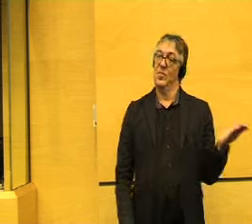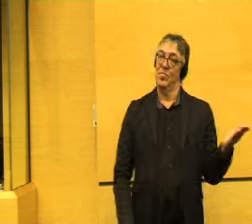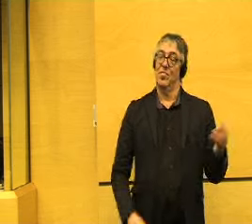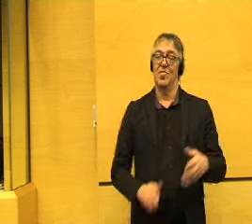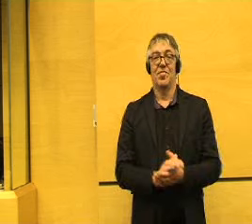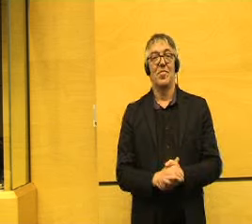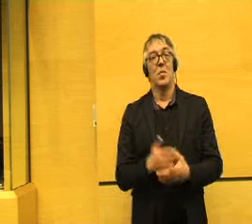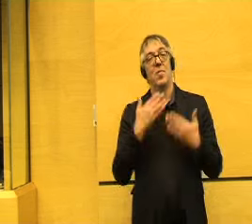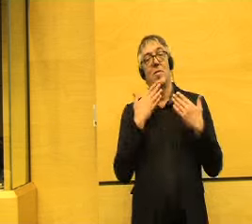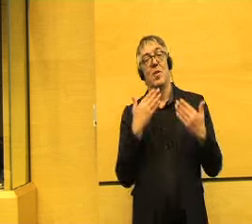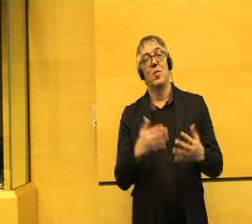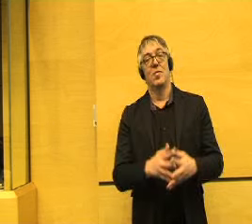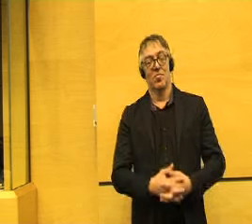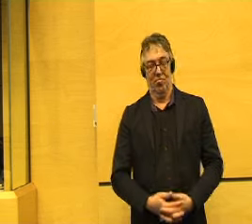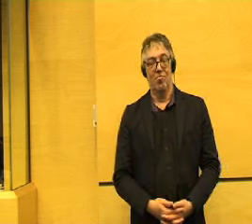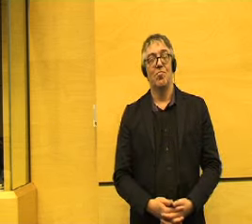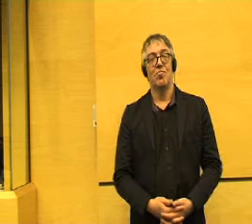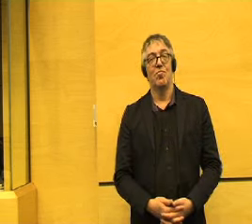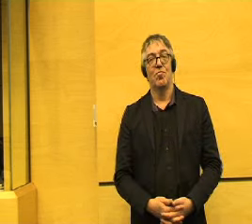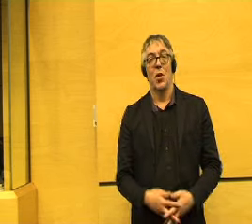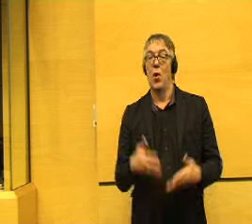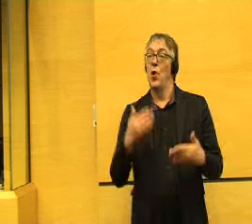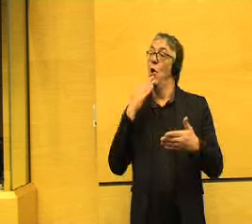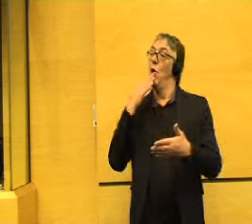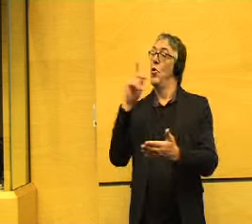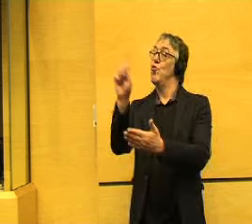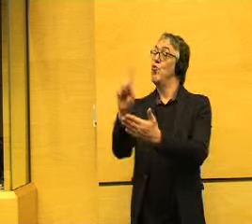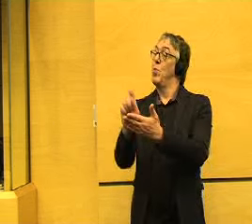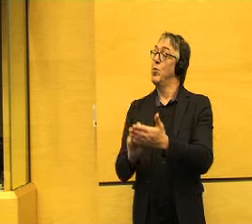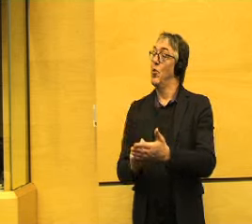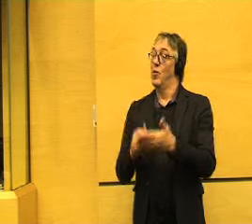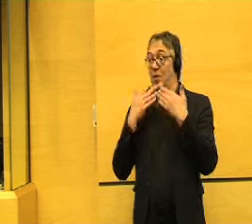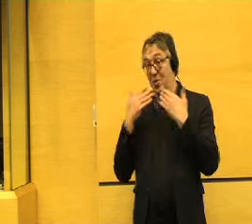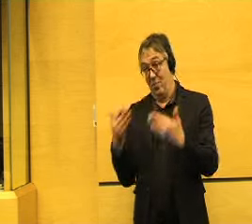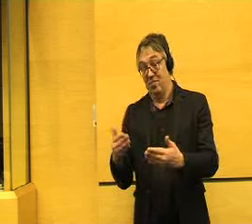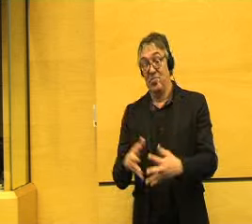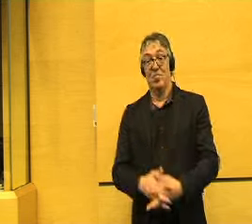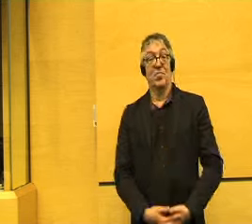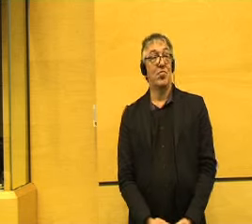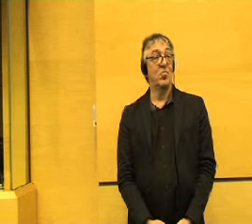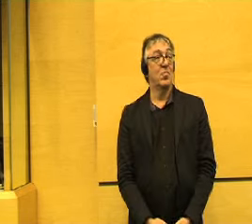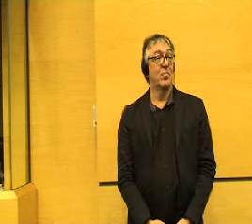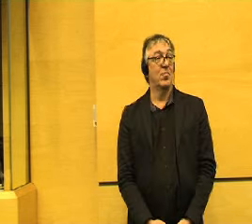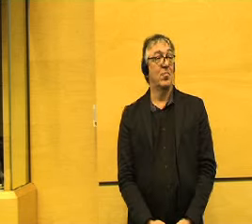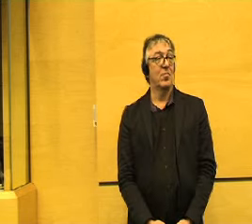Gracias. I thank the rapporteur for the country.